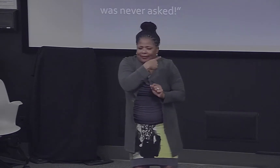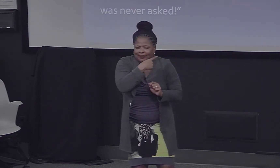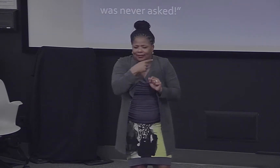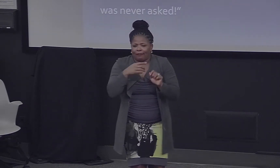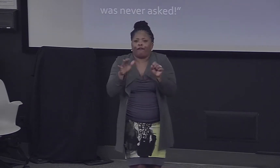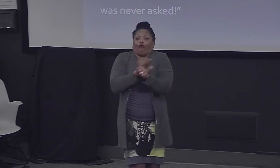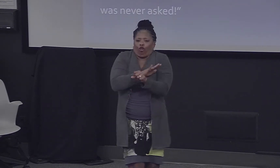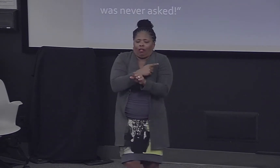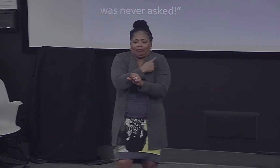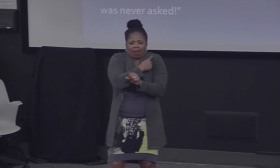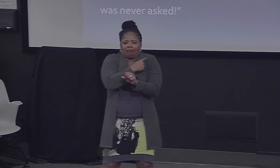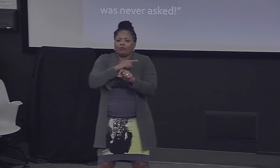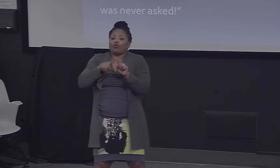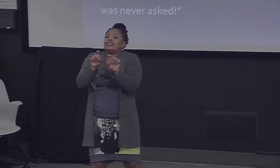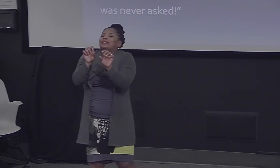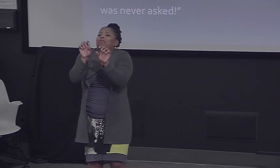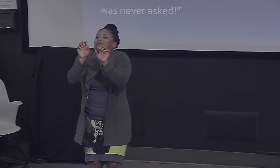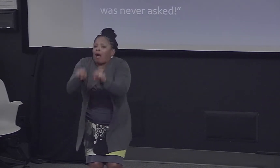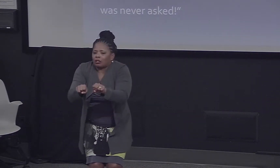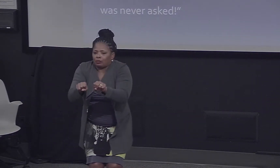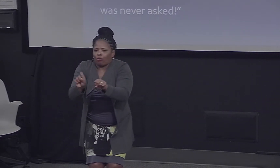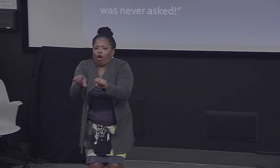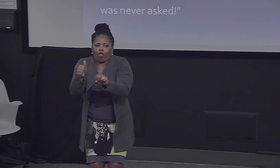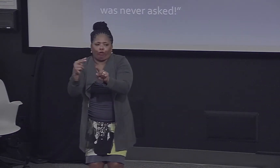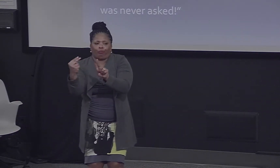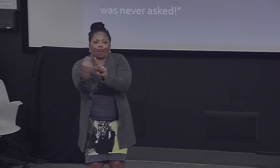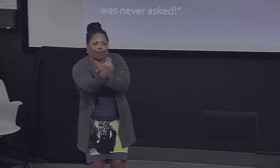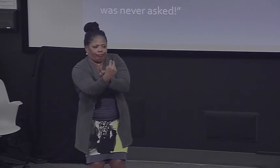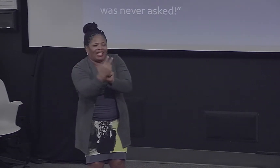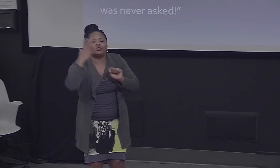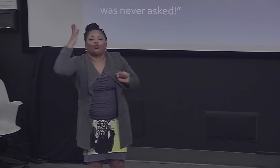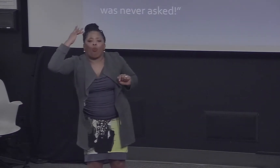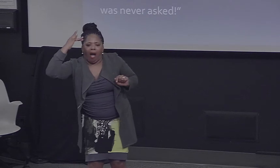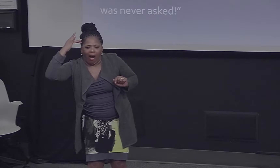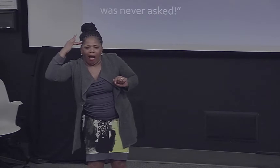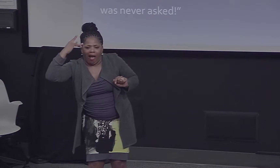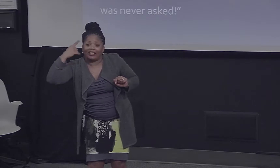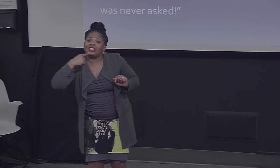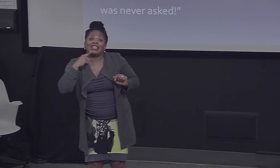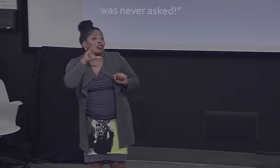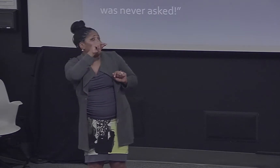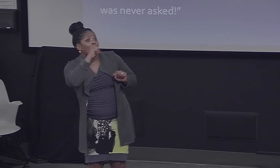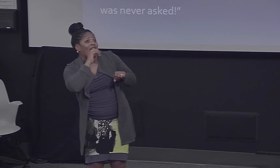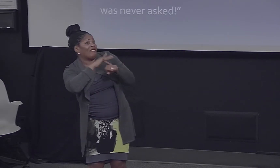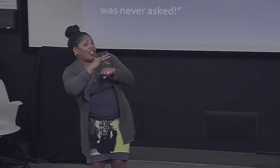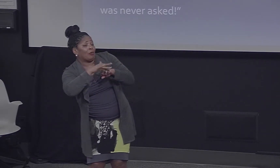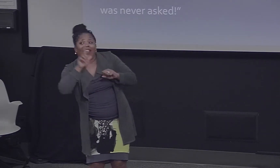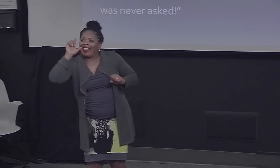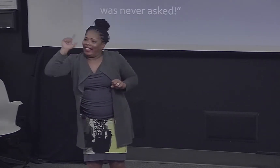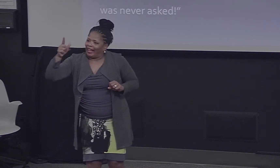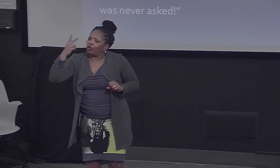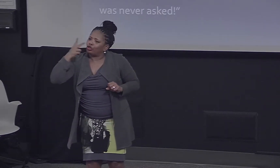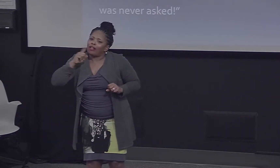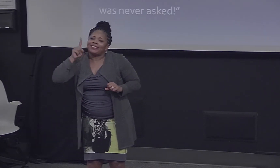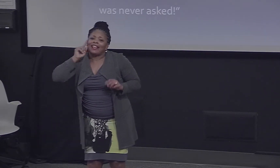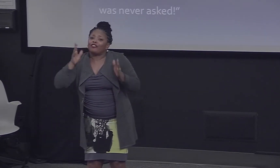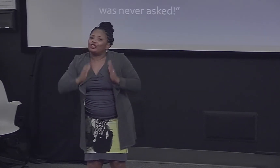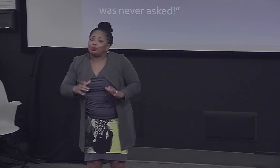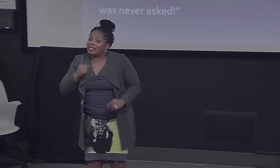So we don't know the exact story of what went on behind the scenes, but this is an alternate perspective